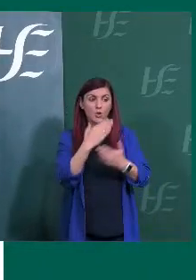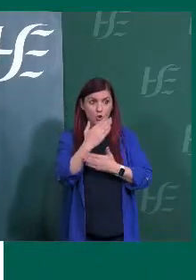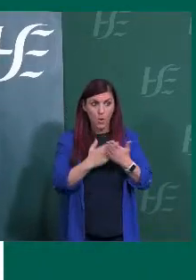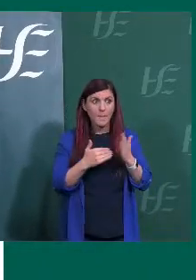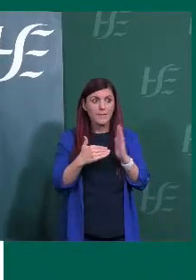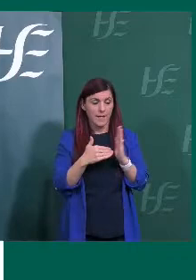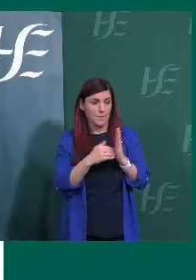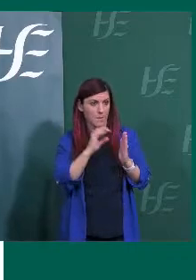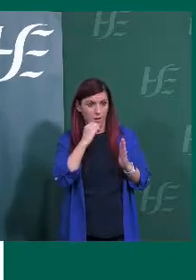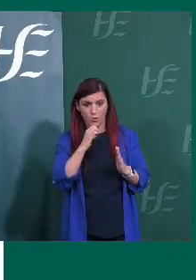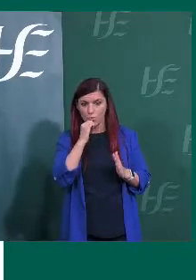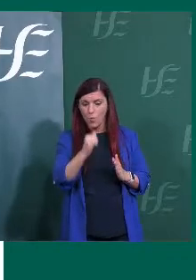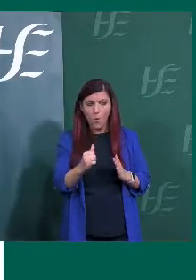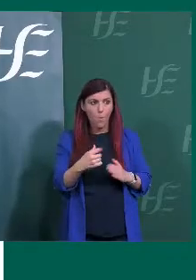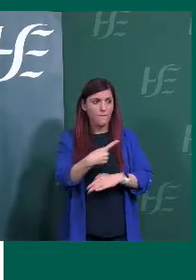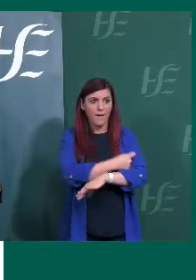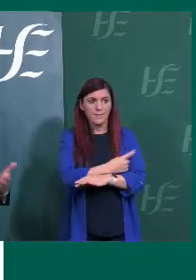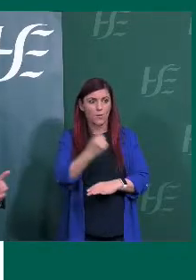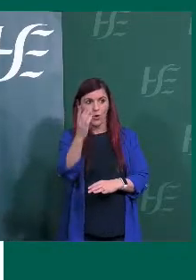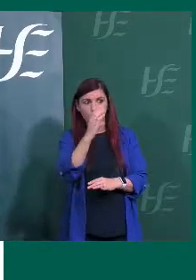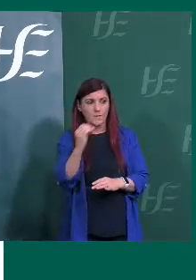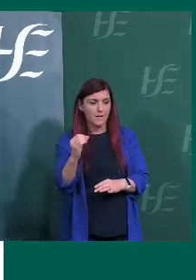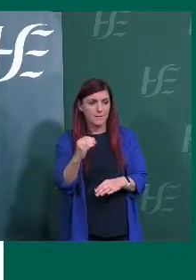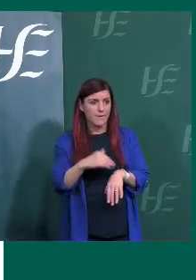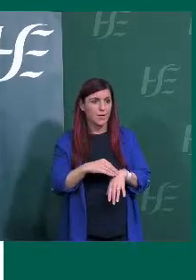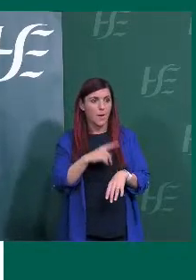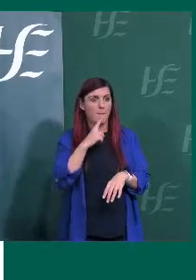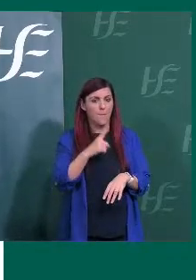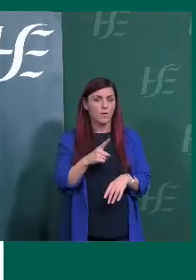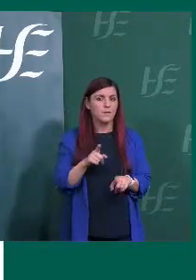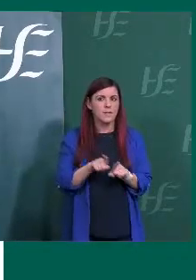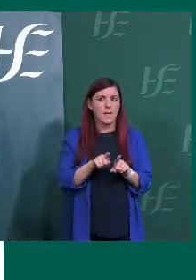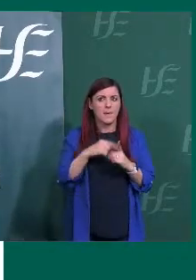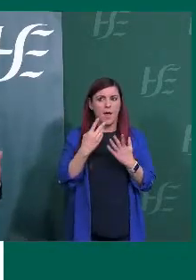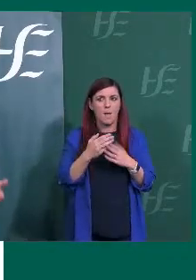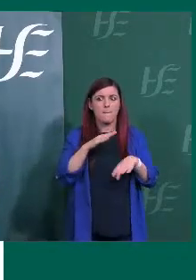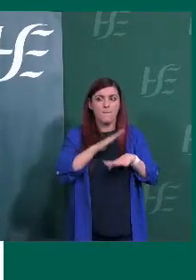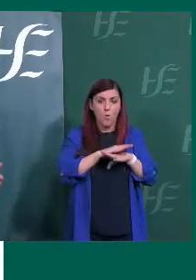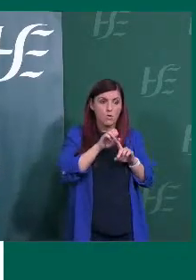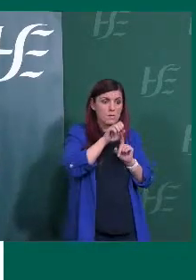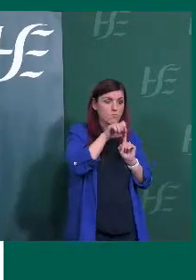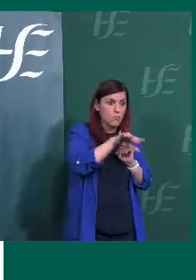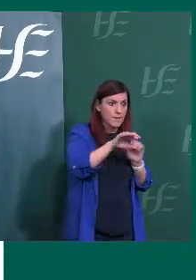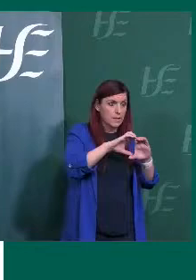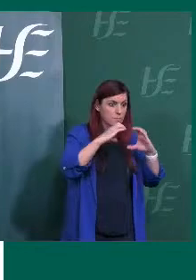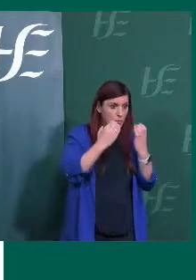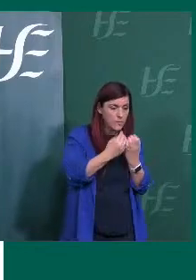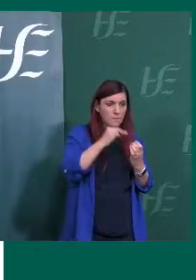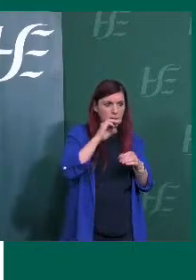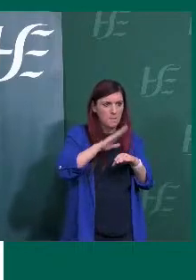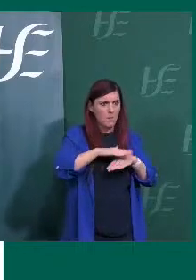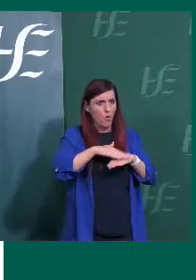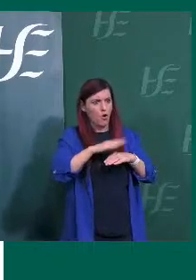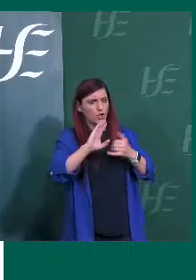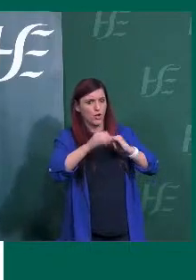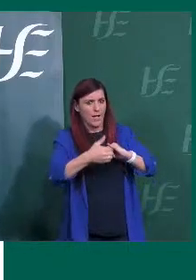perfect or effective. And secondly, the more cases you have in the community, the more cumulative number of chances there are for somebody who's vulnerable